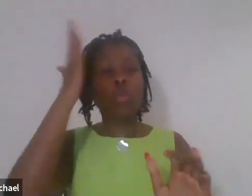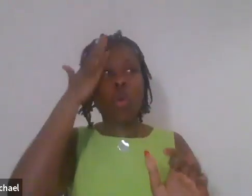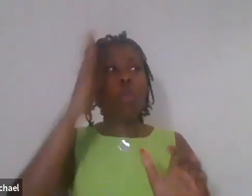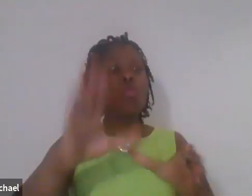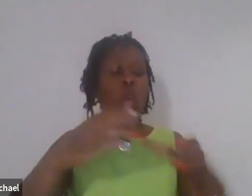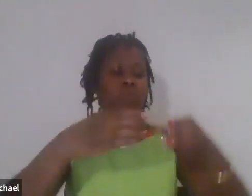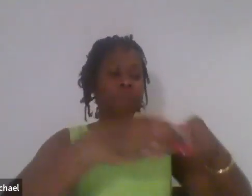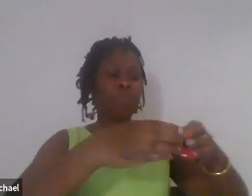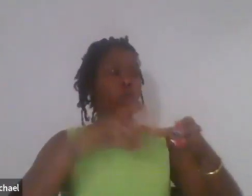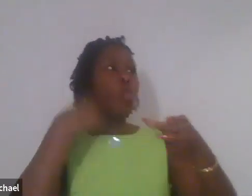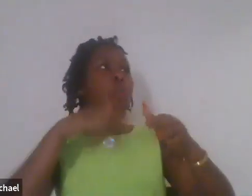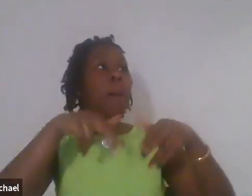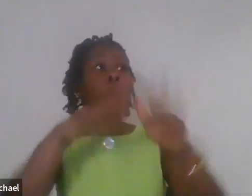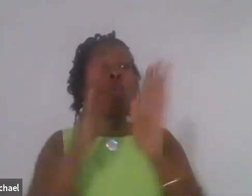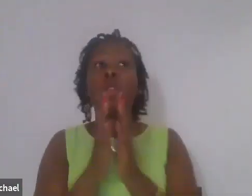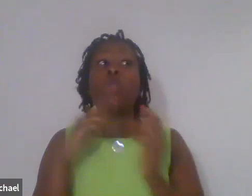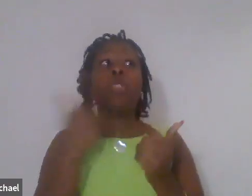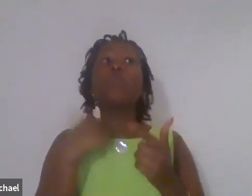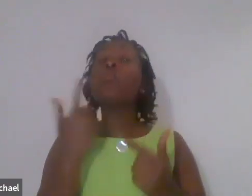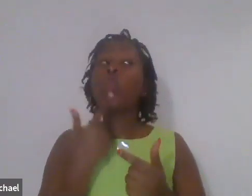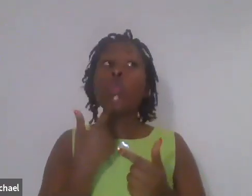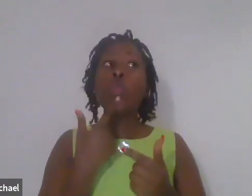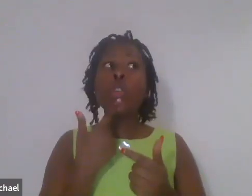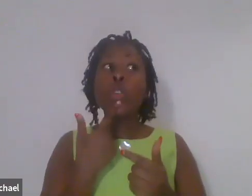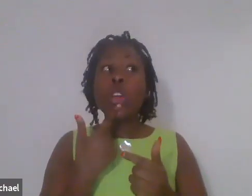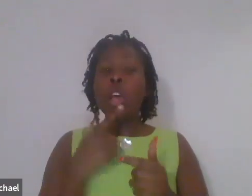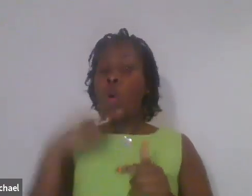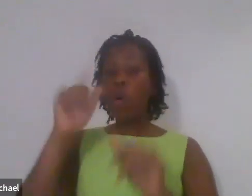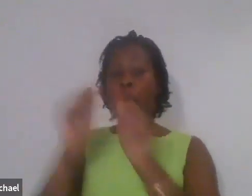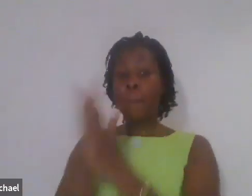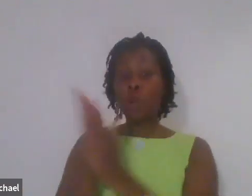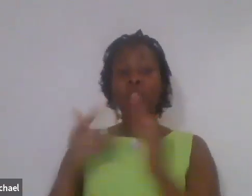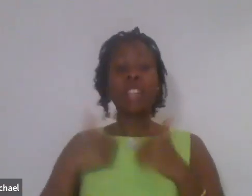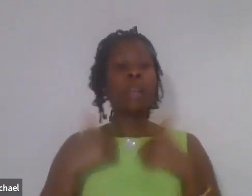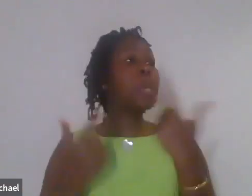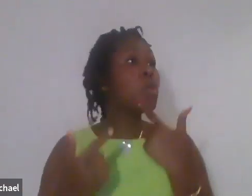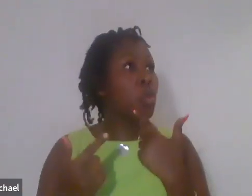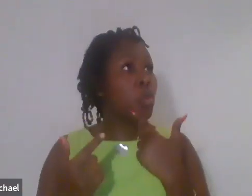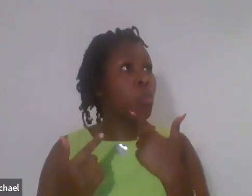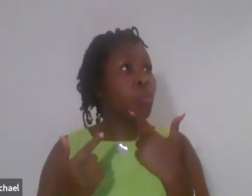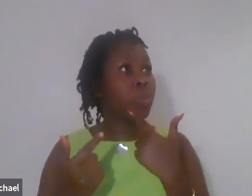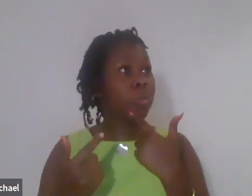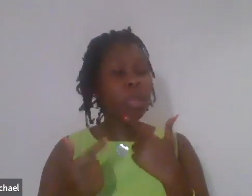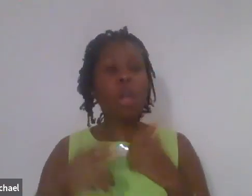always important to know your close friends and who you work with. Who can motivate you?